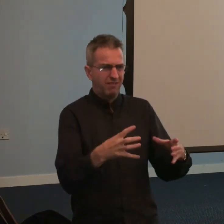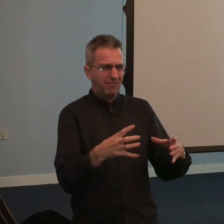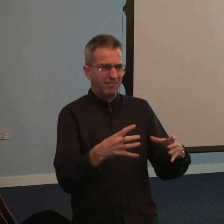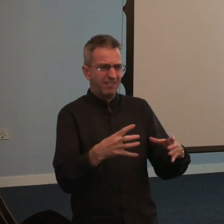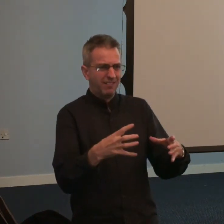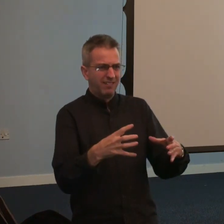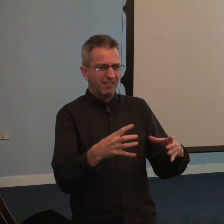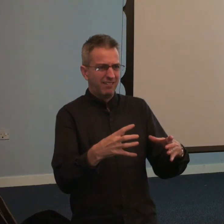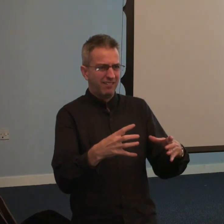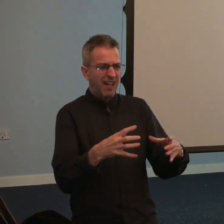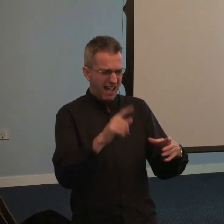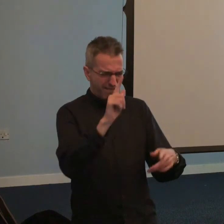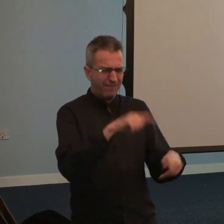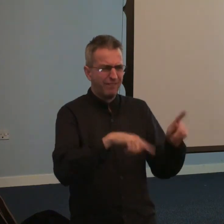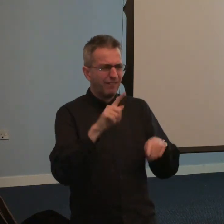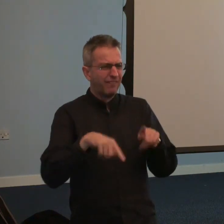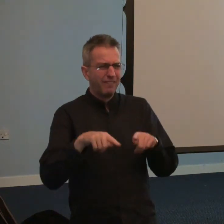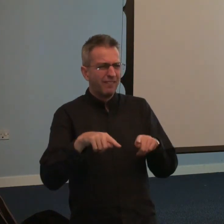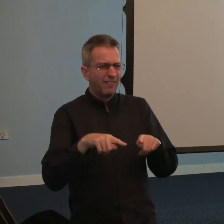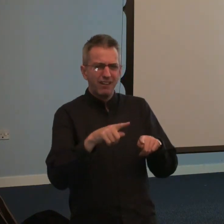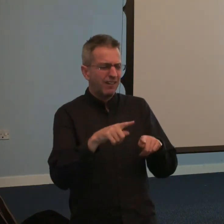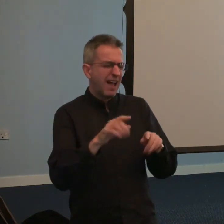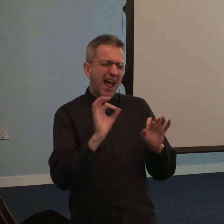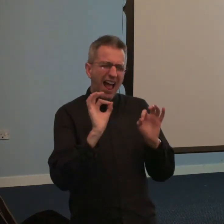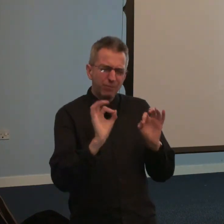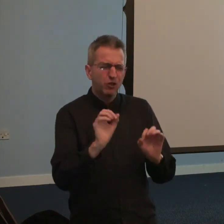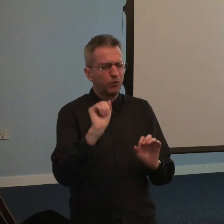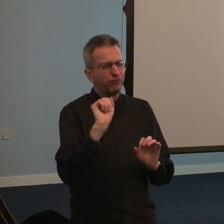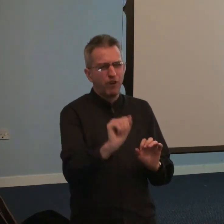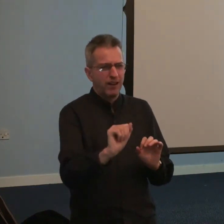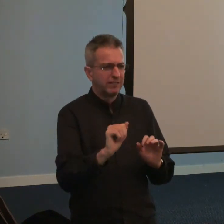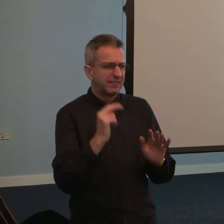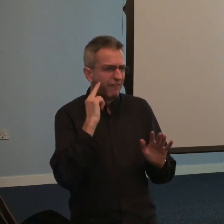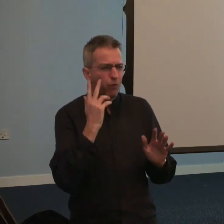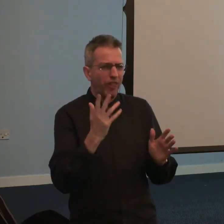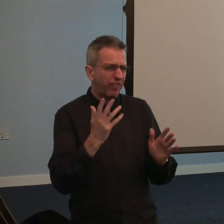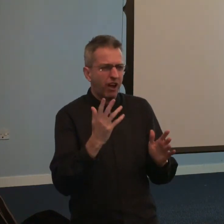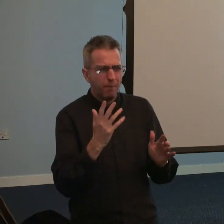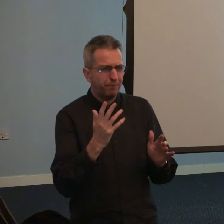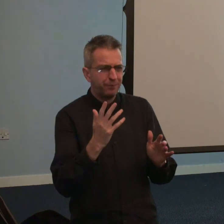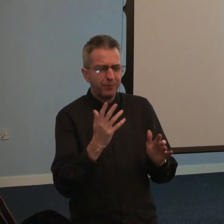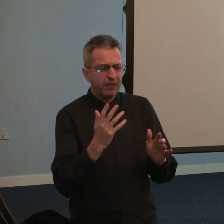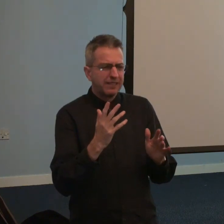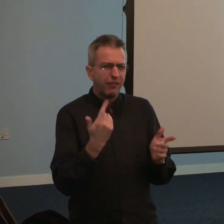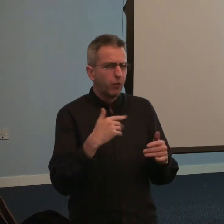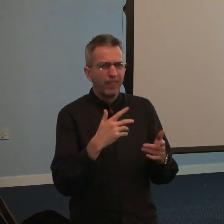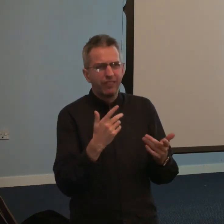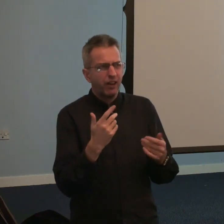And it really, it means that the deaf community is not one homogenous group. And there is huge variety within the